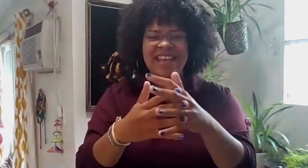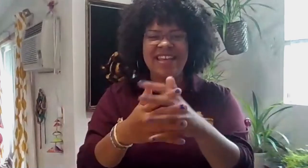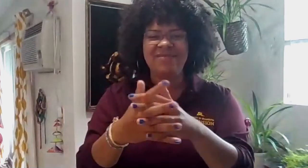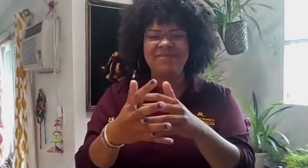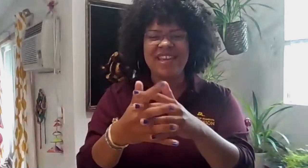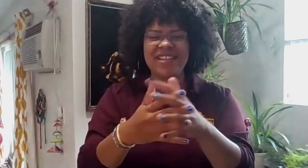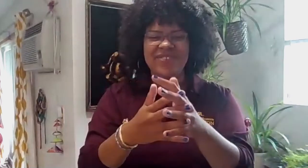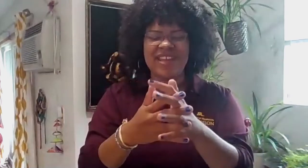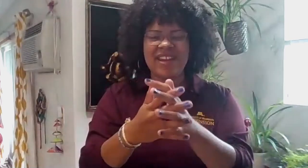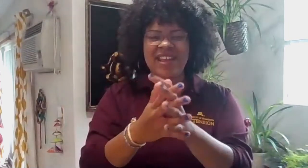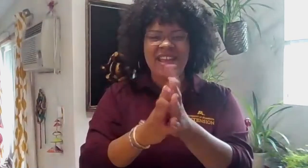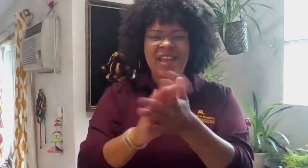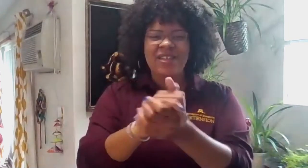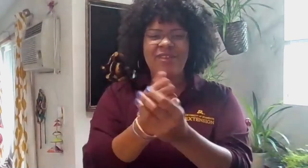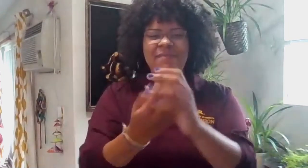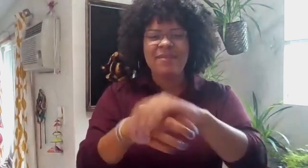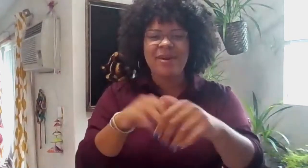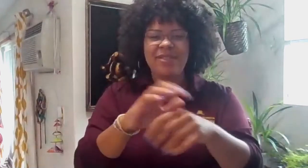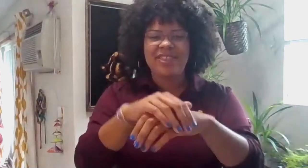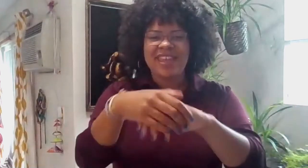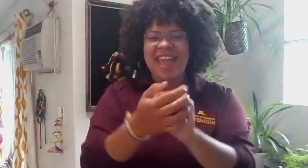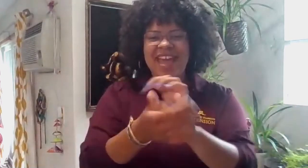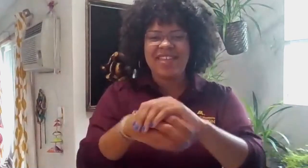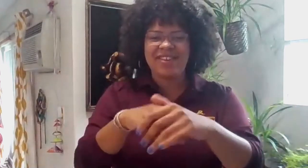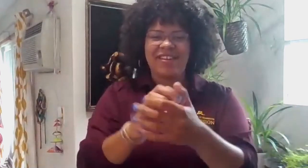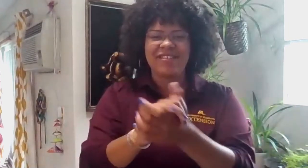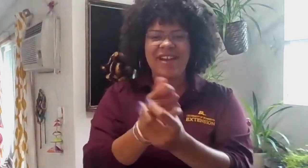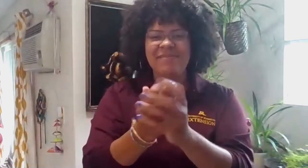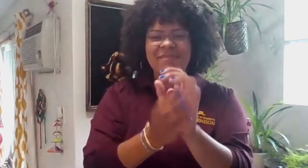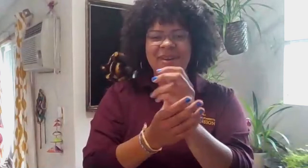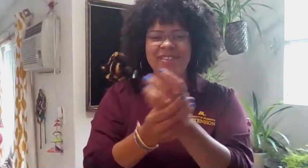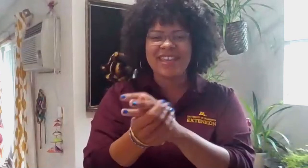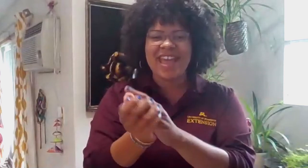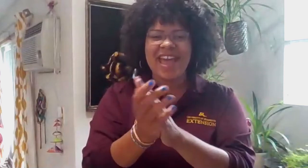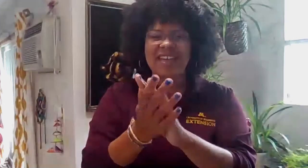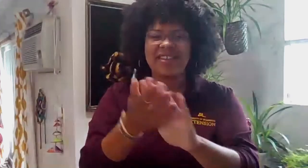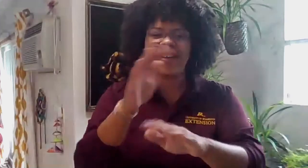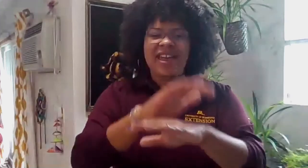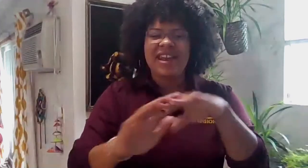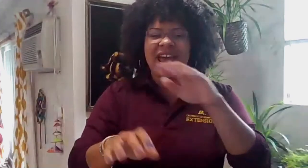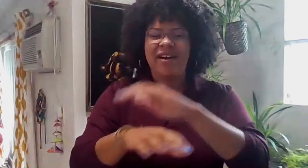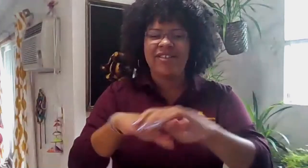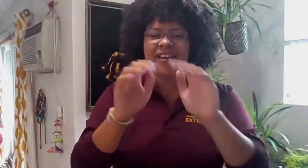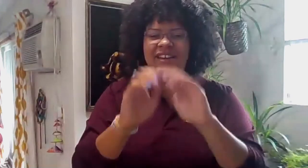in between, scrub them both together, scrub them both together, now they're